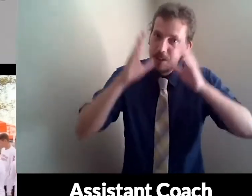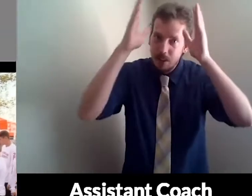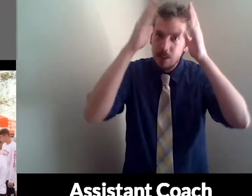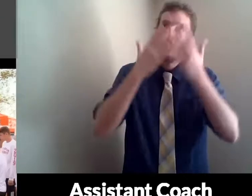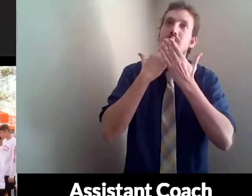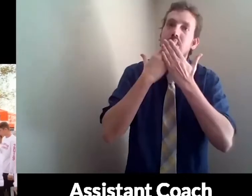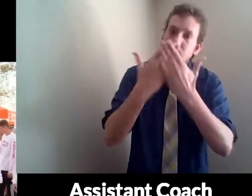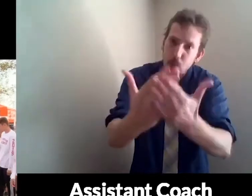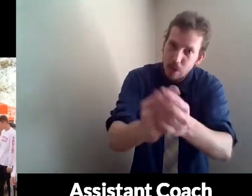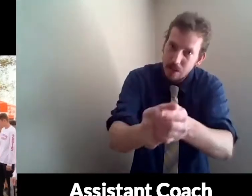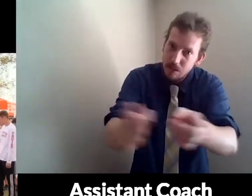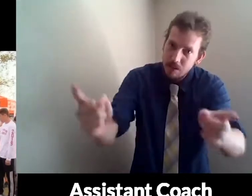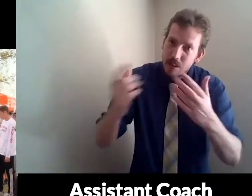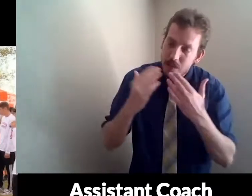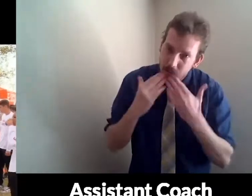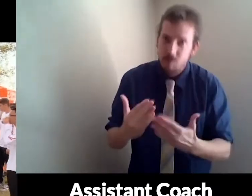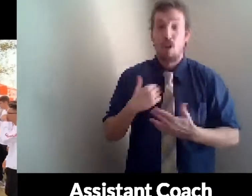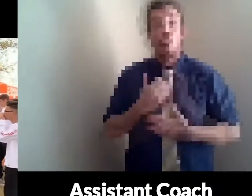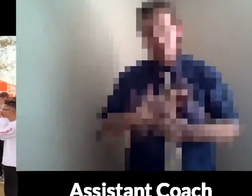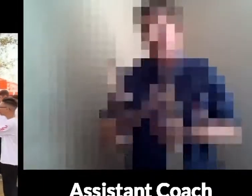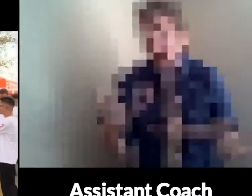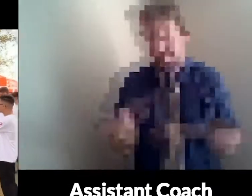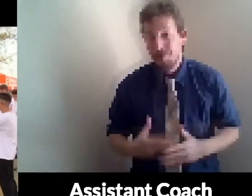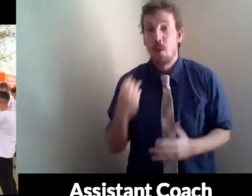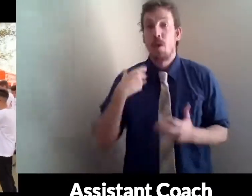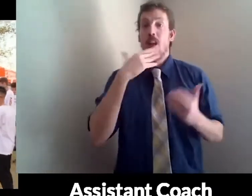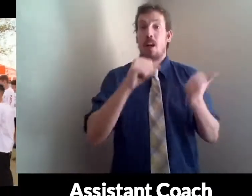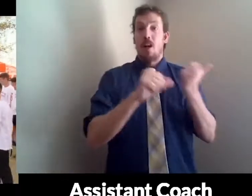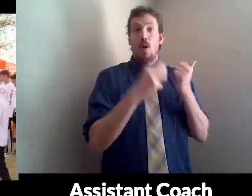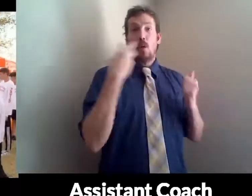So we appreciate your support, parents. Thank you.